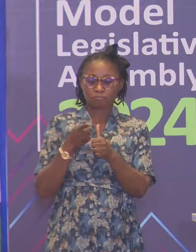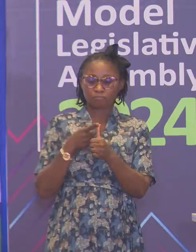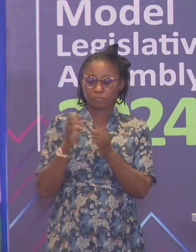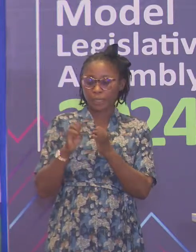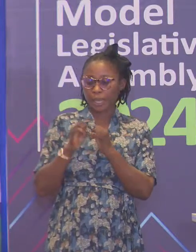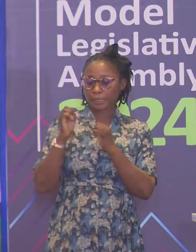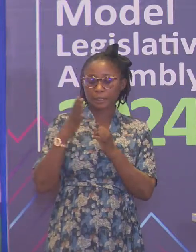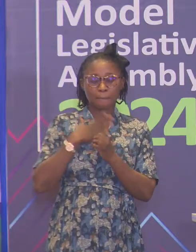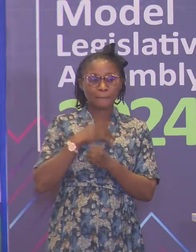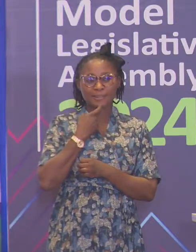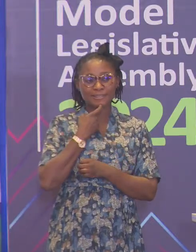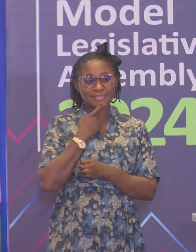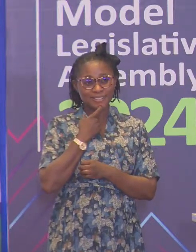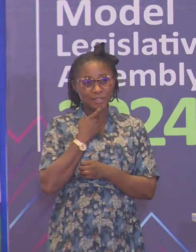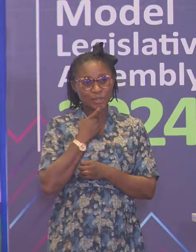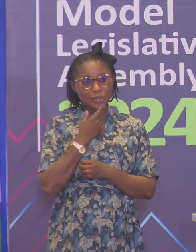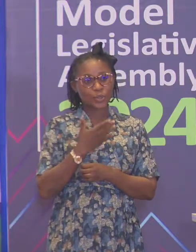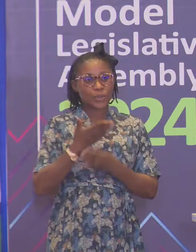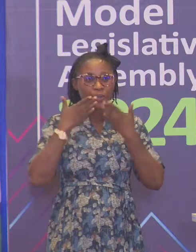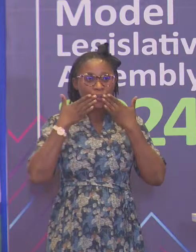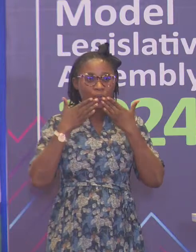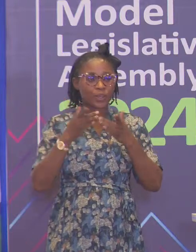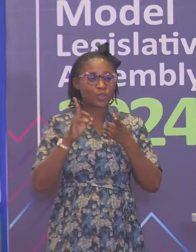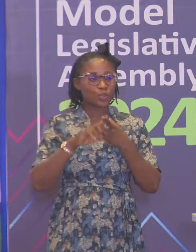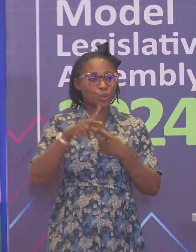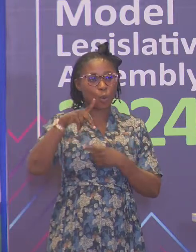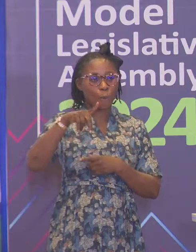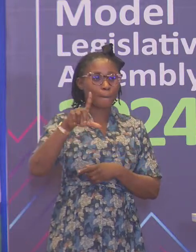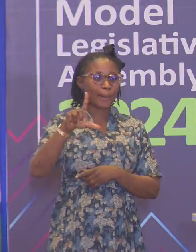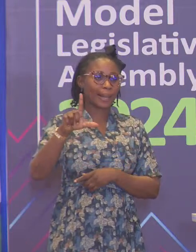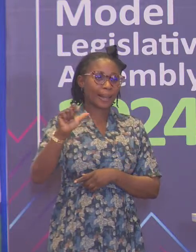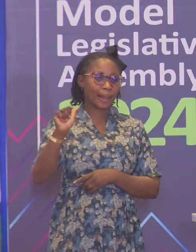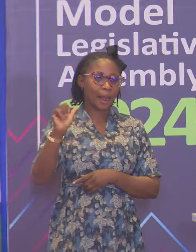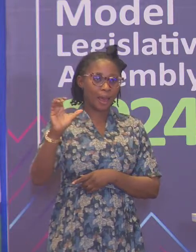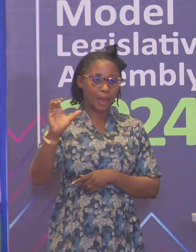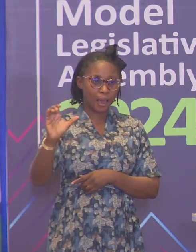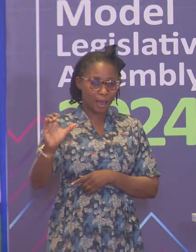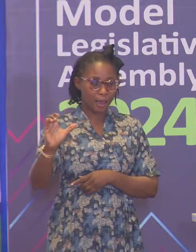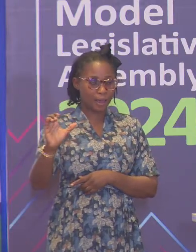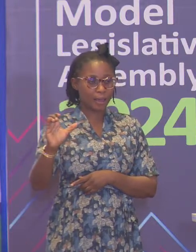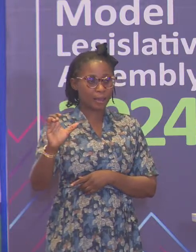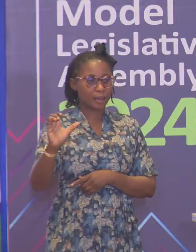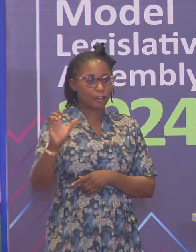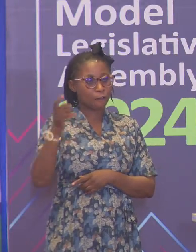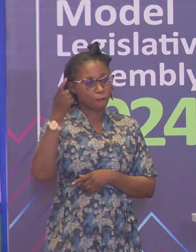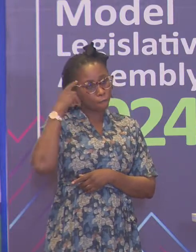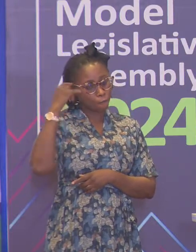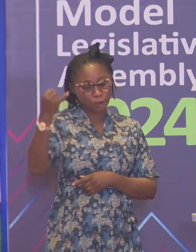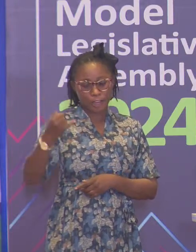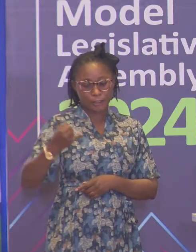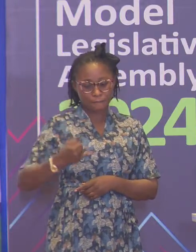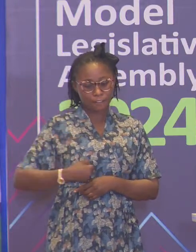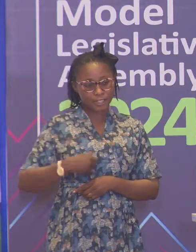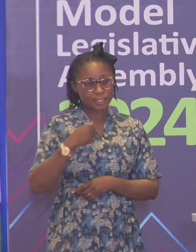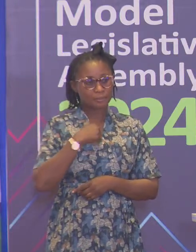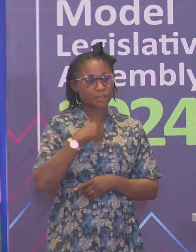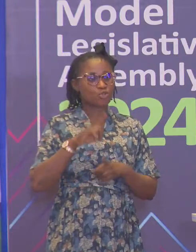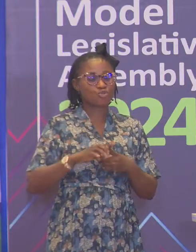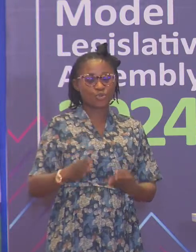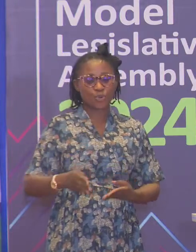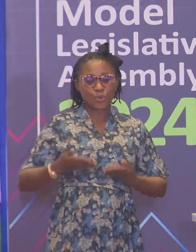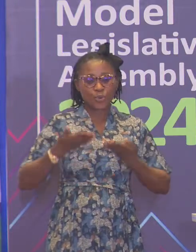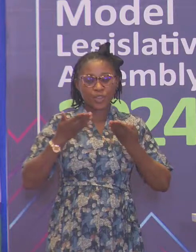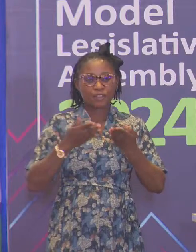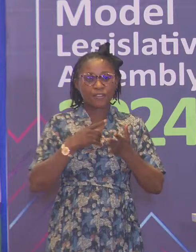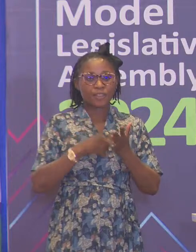my sincere gratitude to the Policy and Legal Advocacy Center for inviting me to deliver these